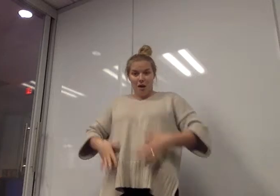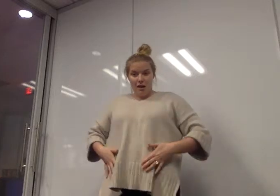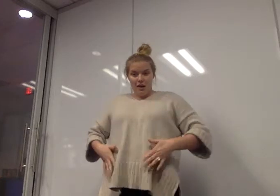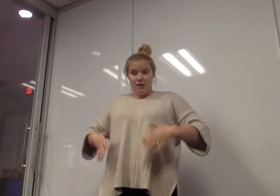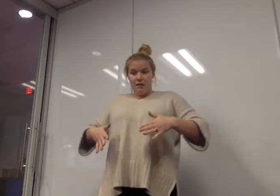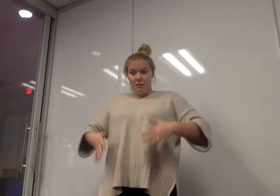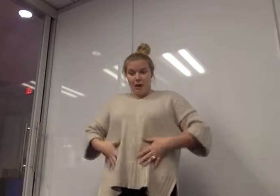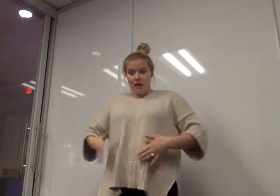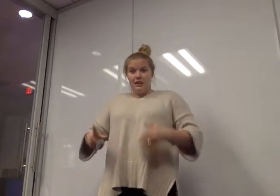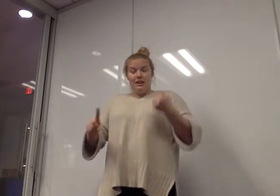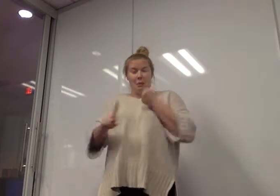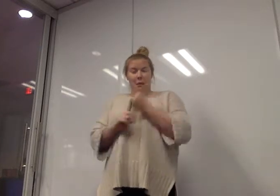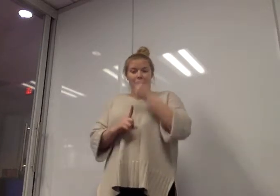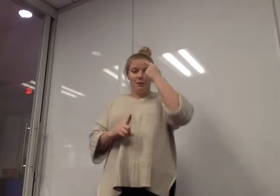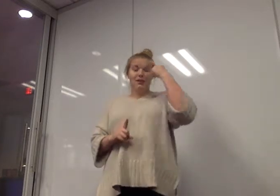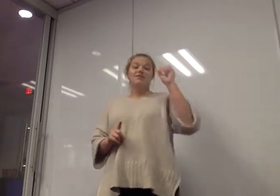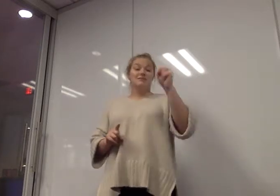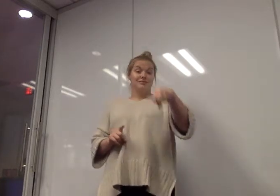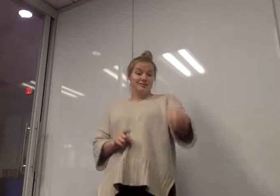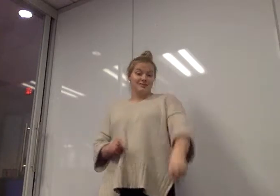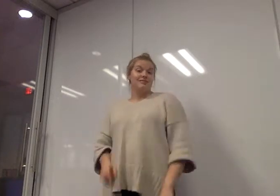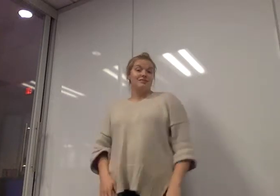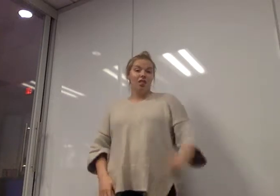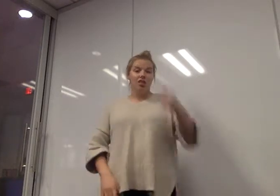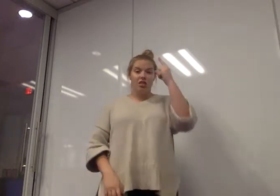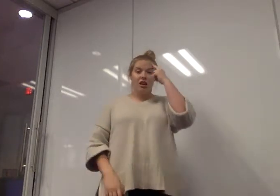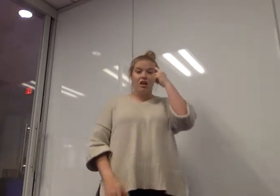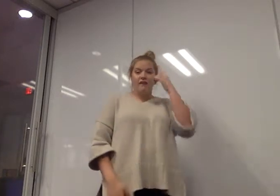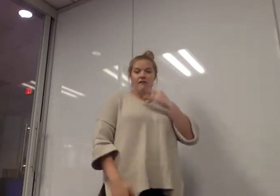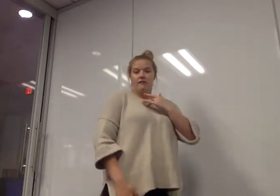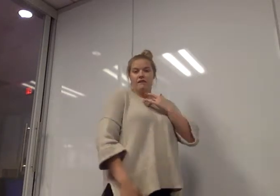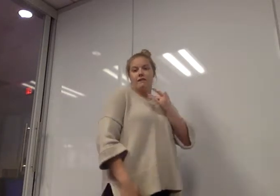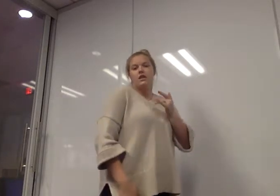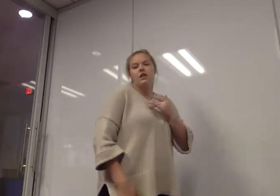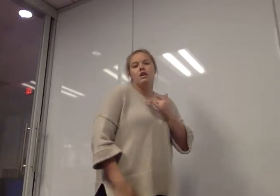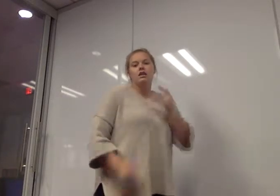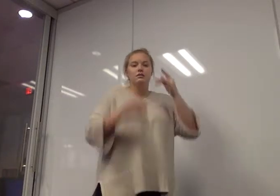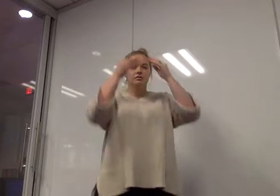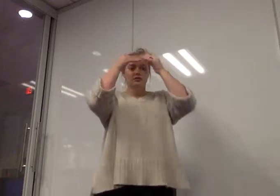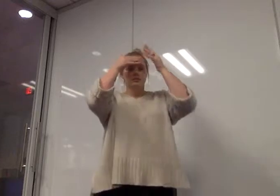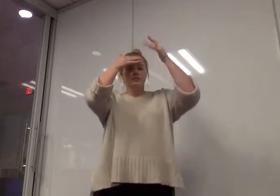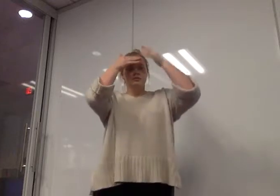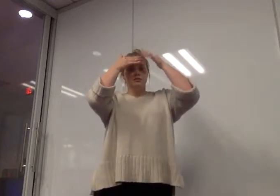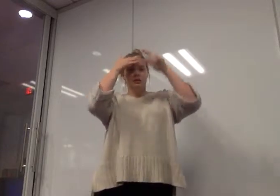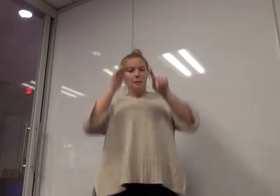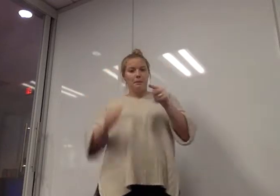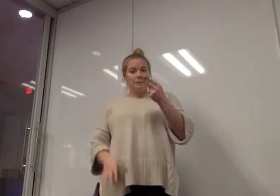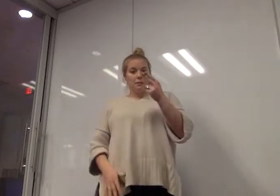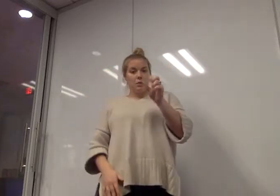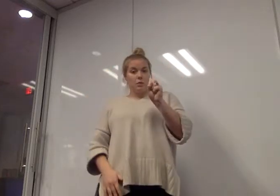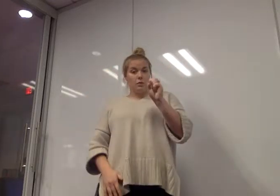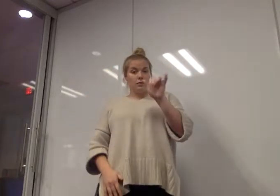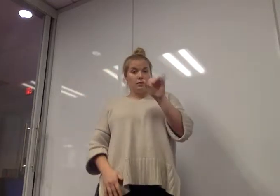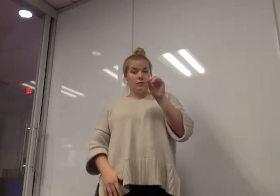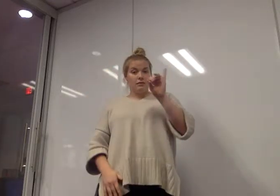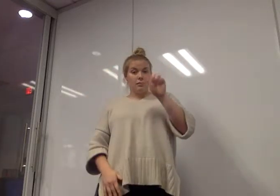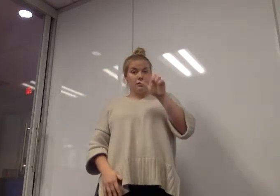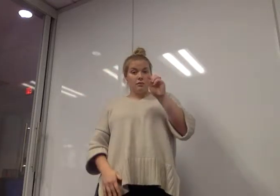am I talking about? So I'm talking about thoughts and feelings and the sort of physiological things that make up our thoughts and feelings. And in my case,